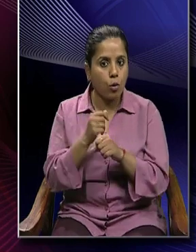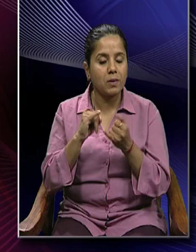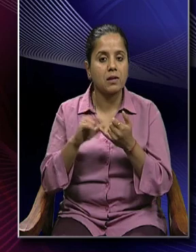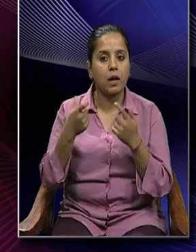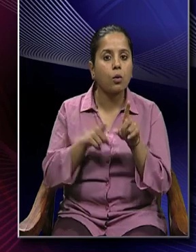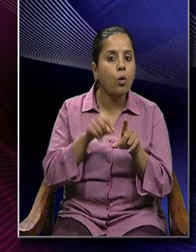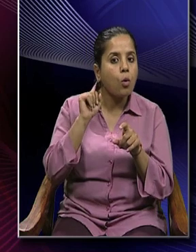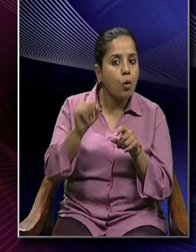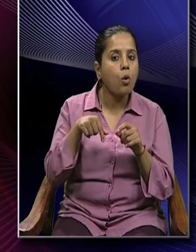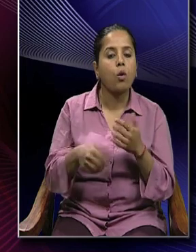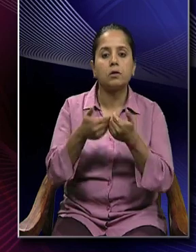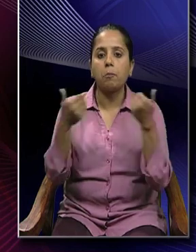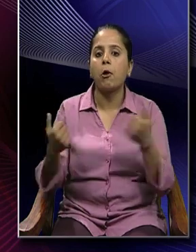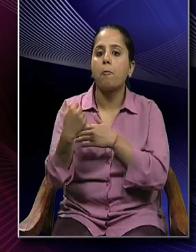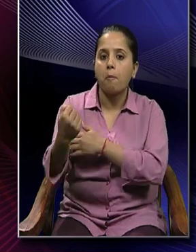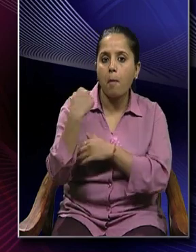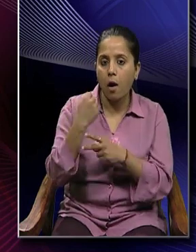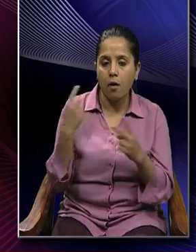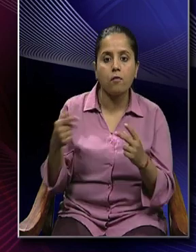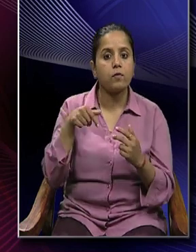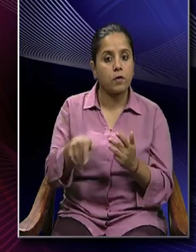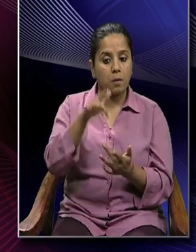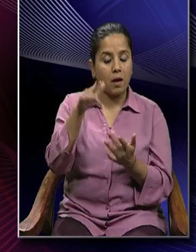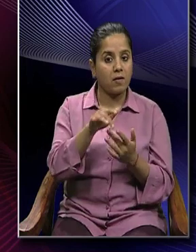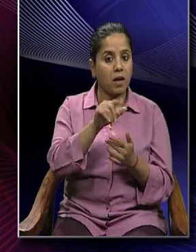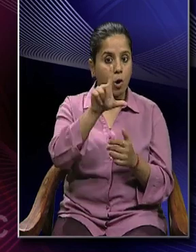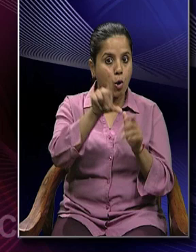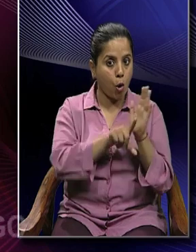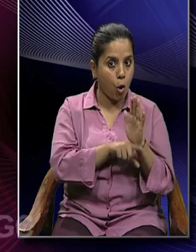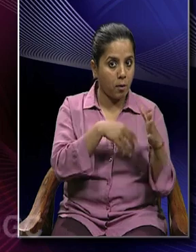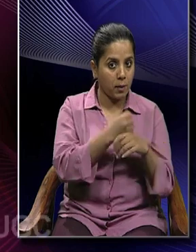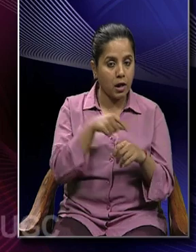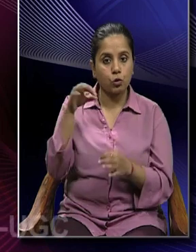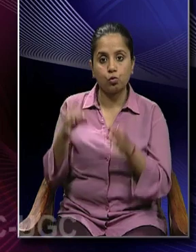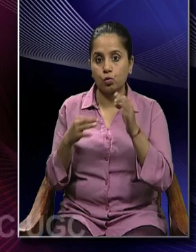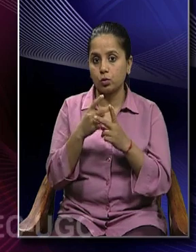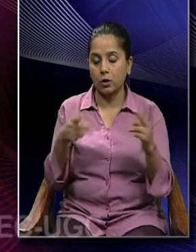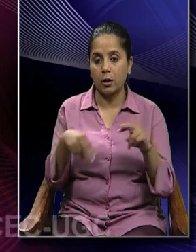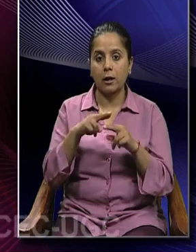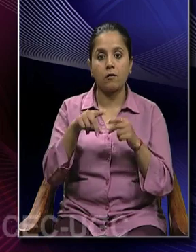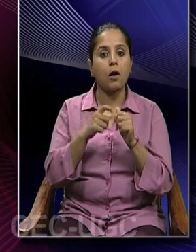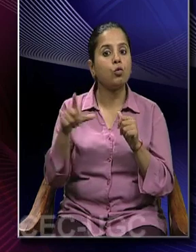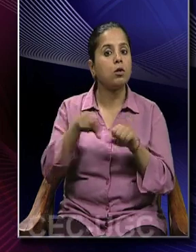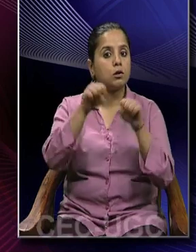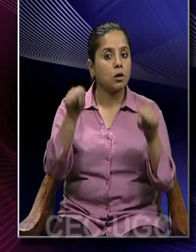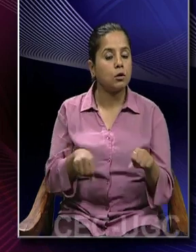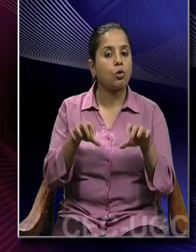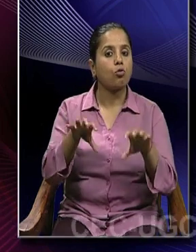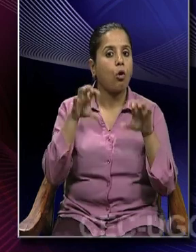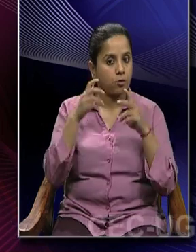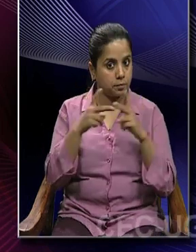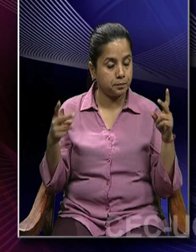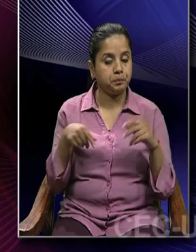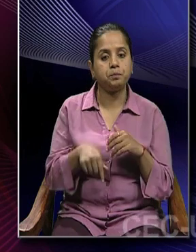of constitution, separation of powers between the legislature, executive and judiciary, and the federal structure of the constitution.